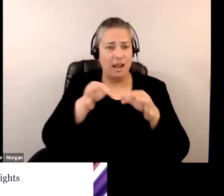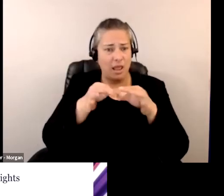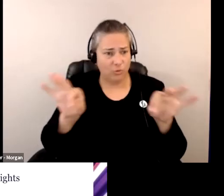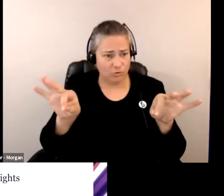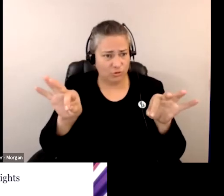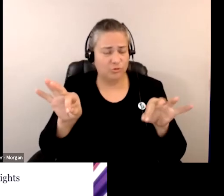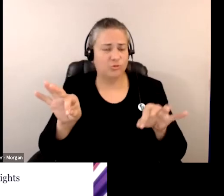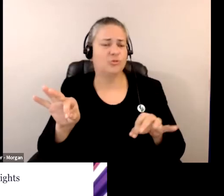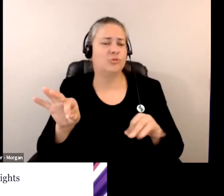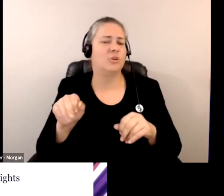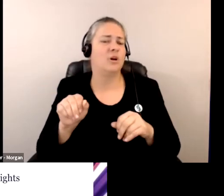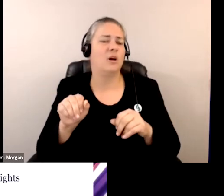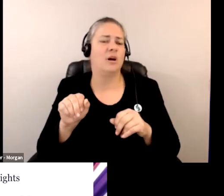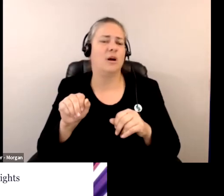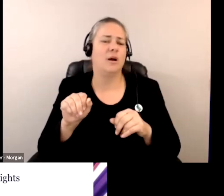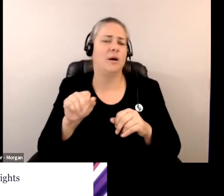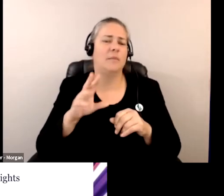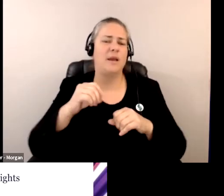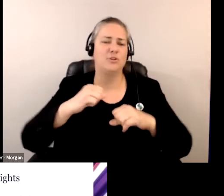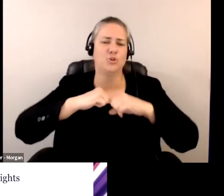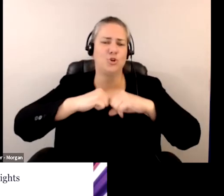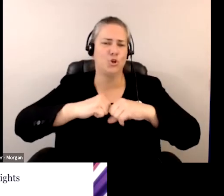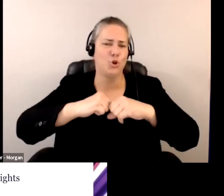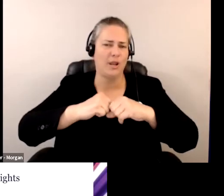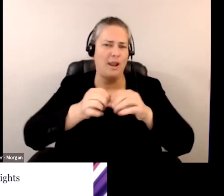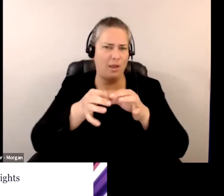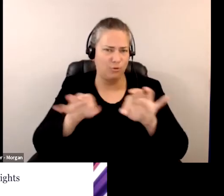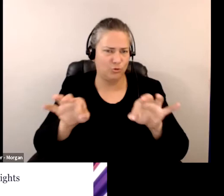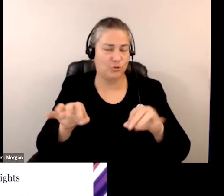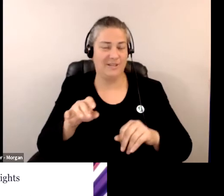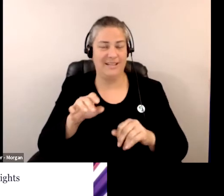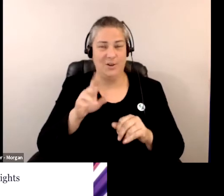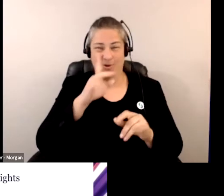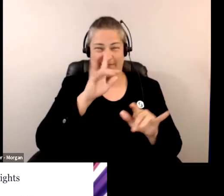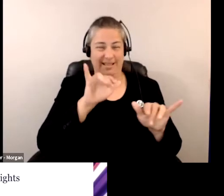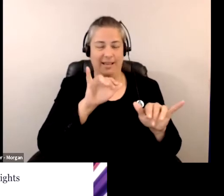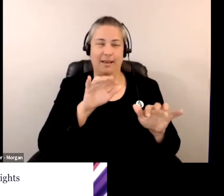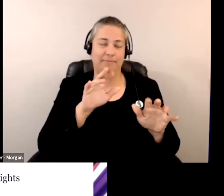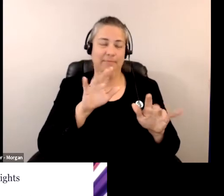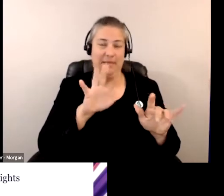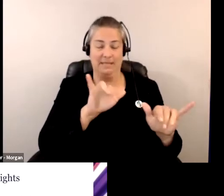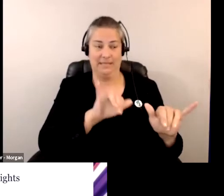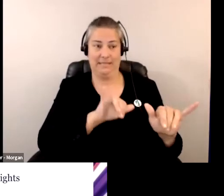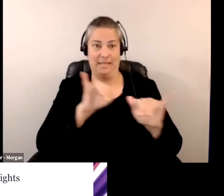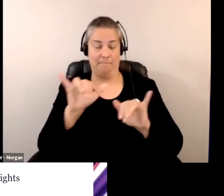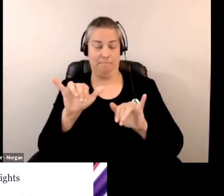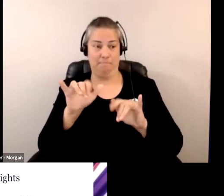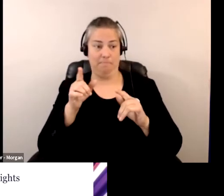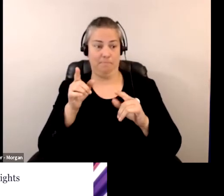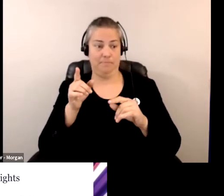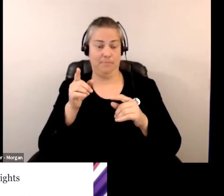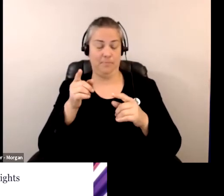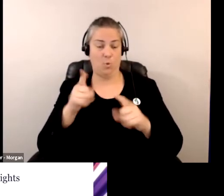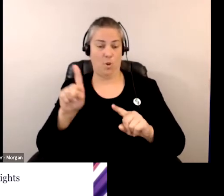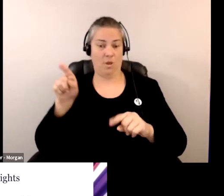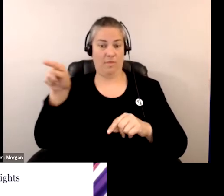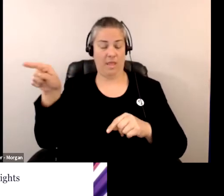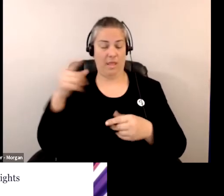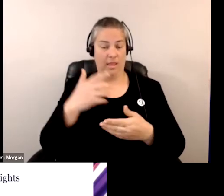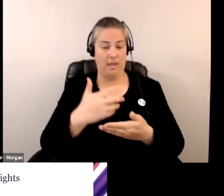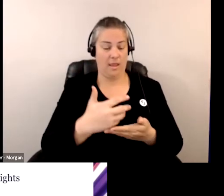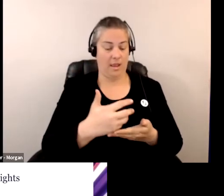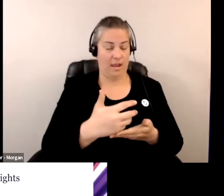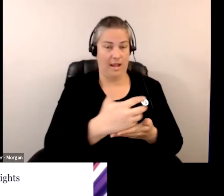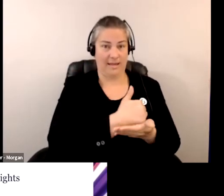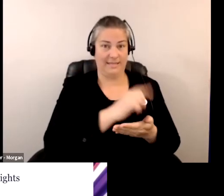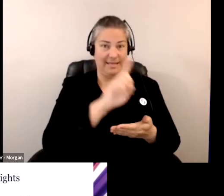privacy protected linkage. Basically, at the same time as they're pursuing these, collecting these